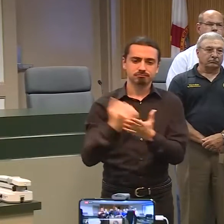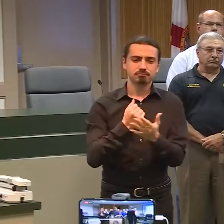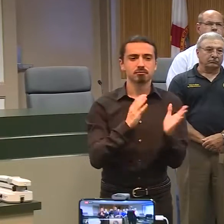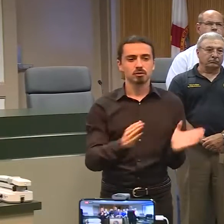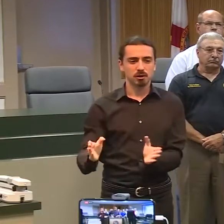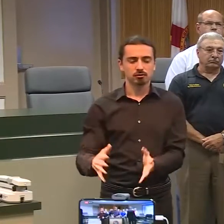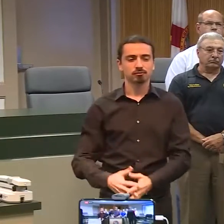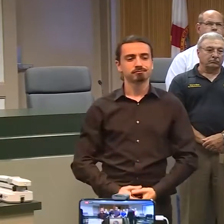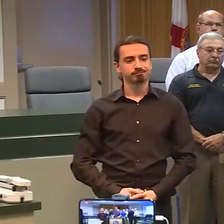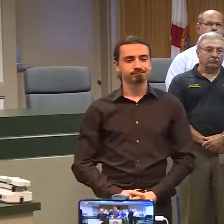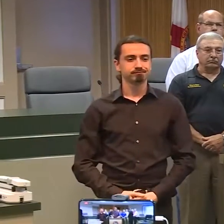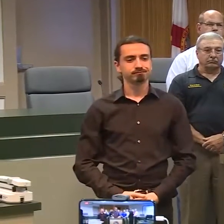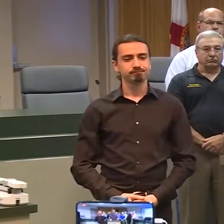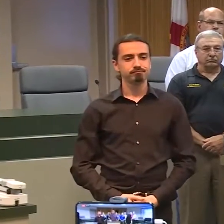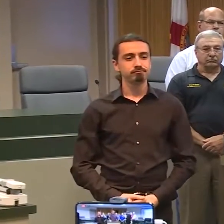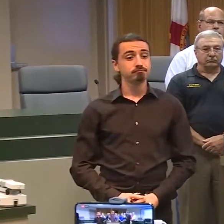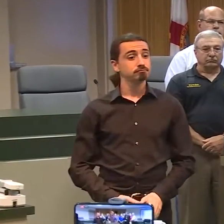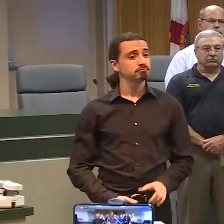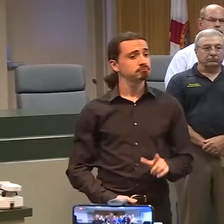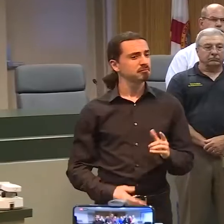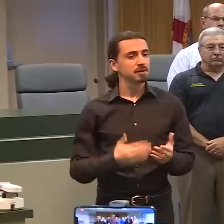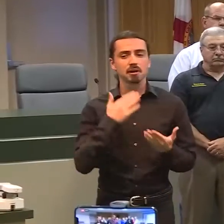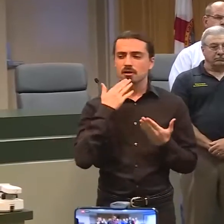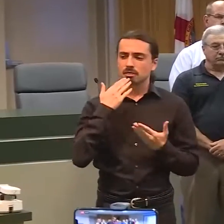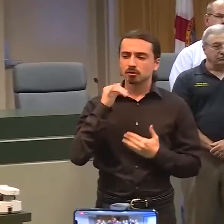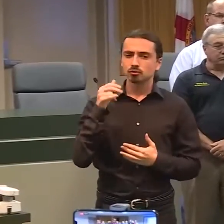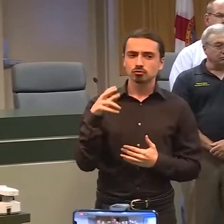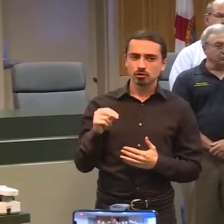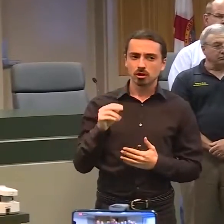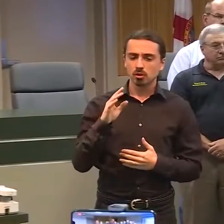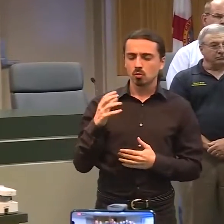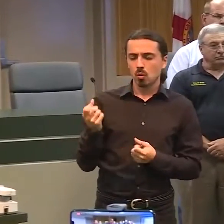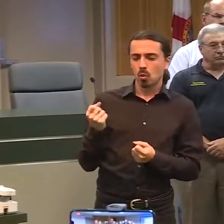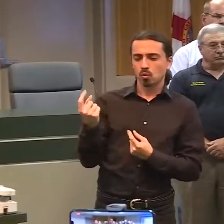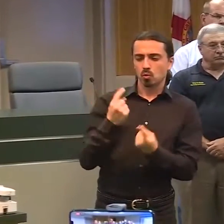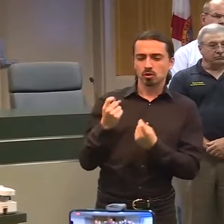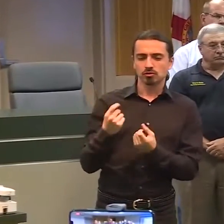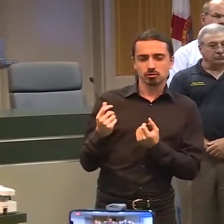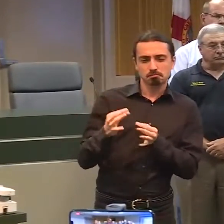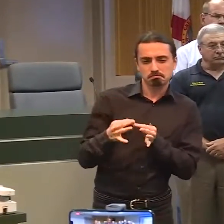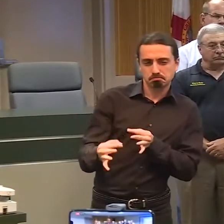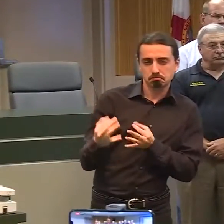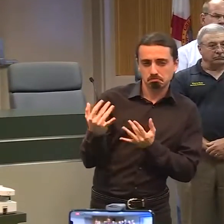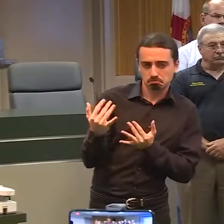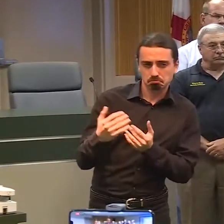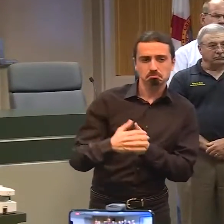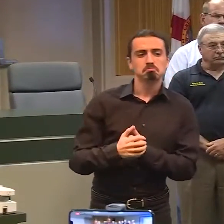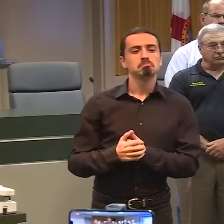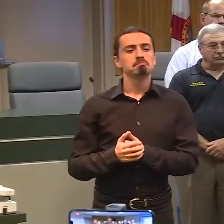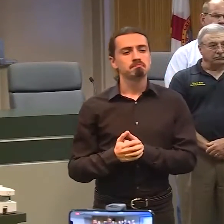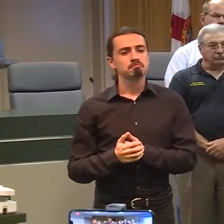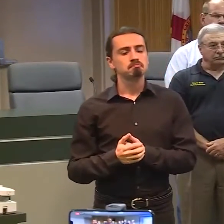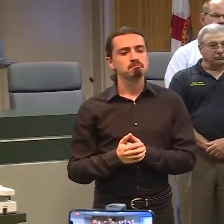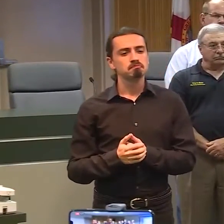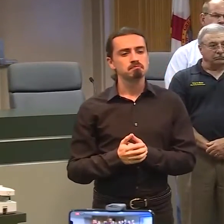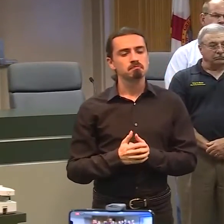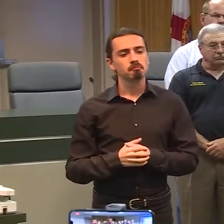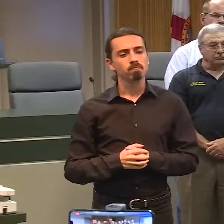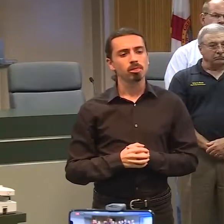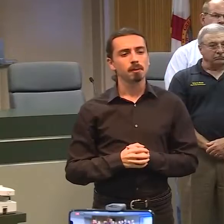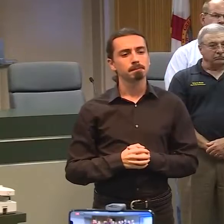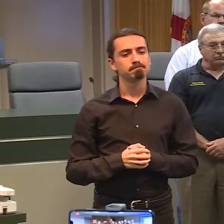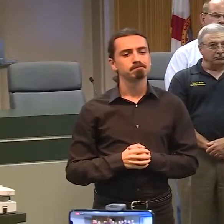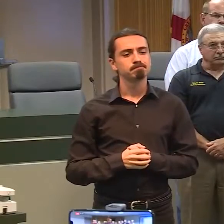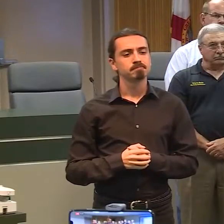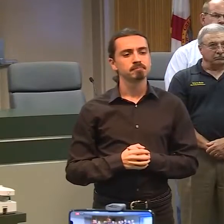Thank you, John. We'll hold questions until the end, and then we'll make everybody available. So if you want to answer some questions, get some questions answered, we'll